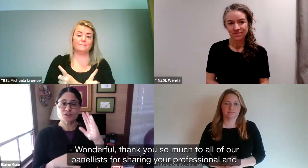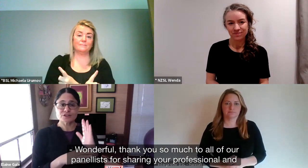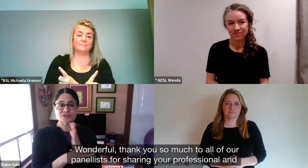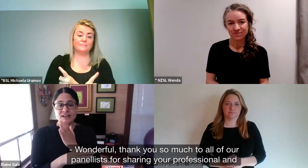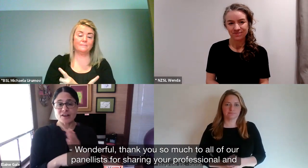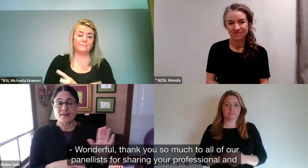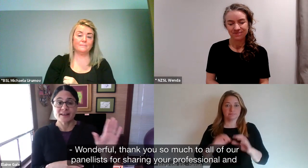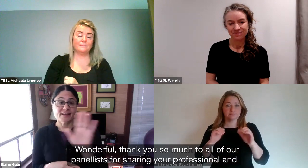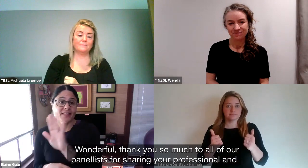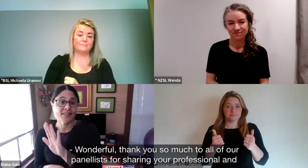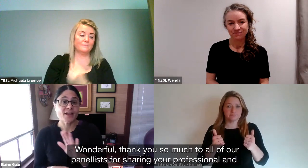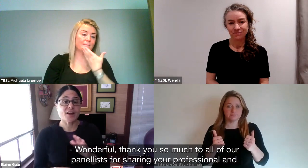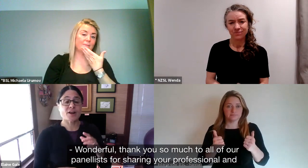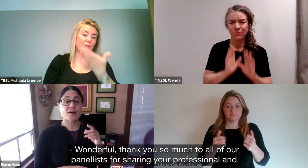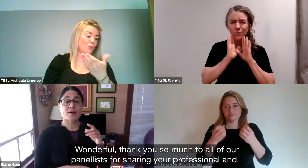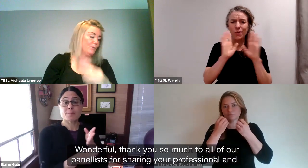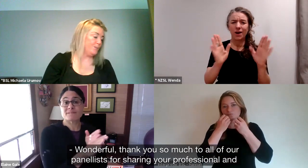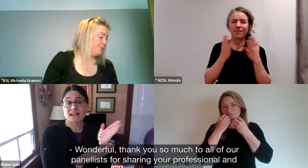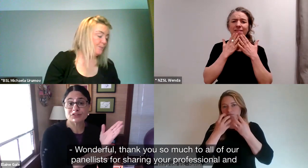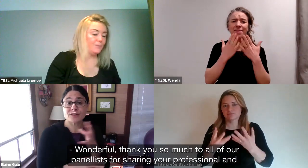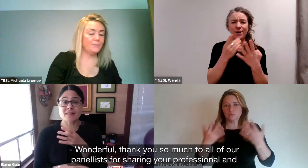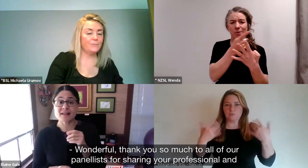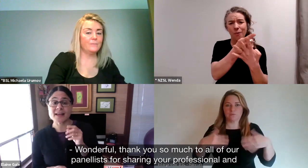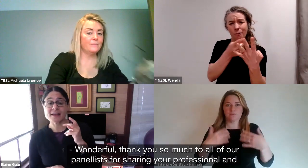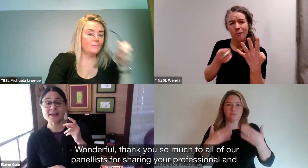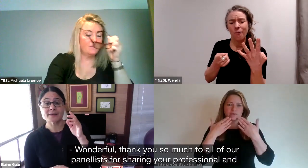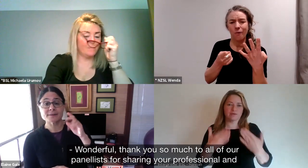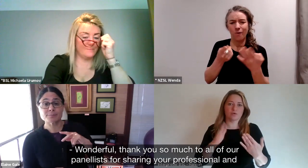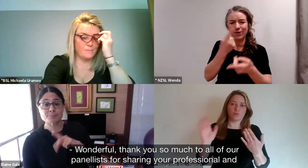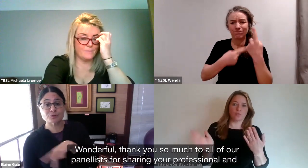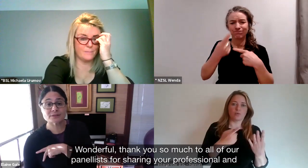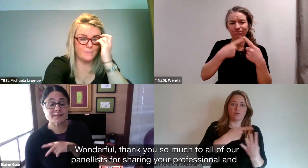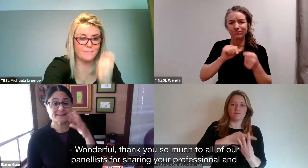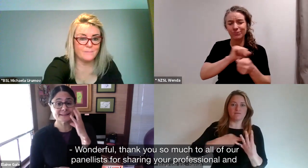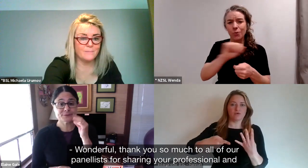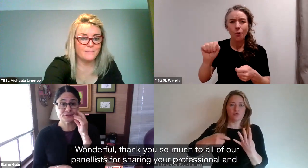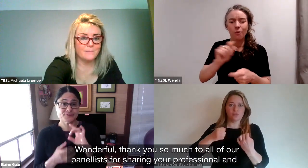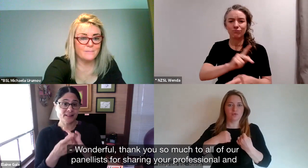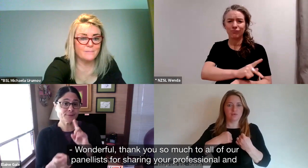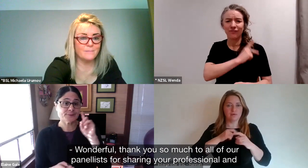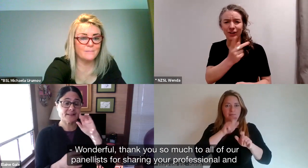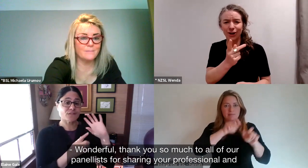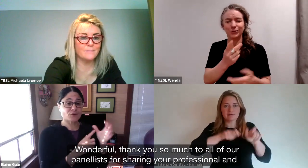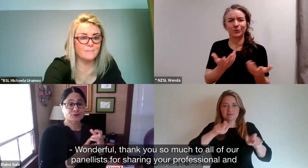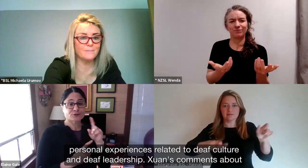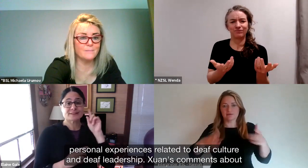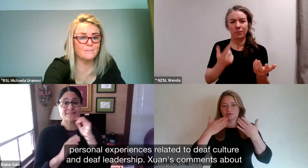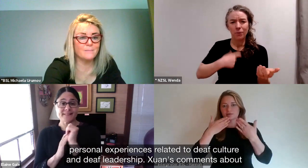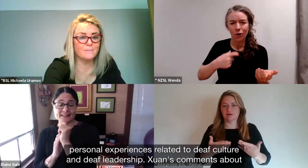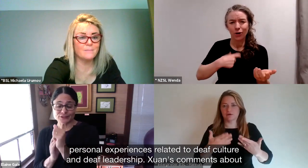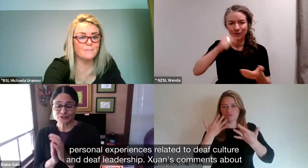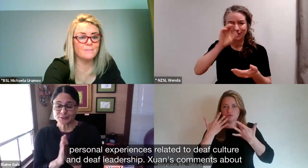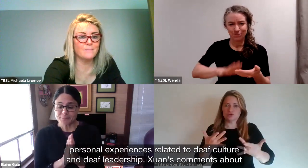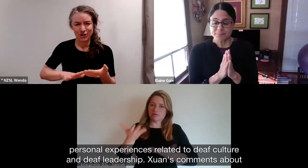Wonderful. Thank you so much to all of our panelists for sharing your professional and personal